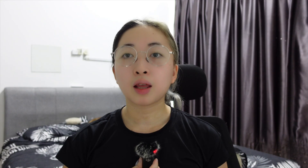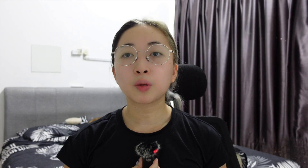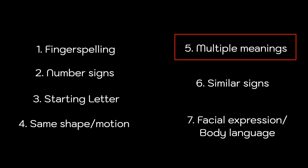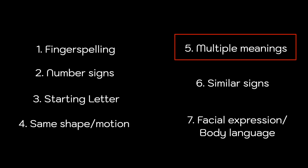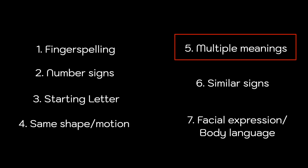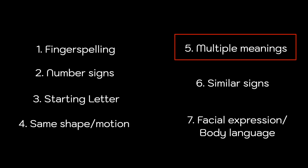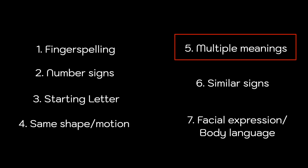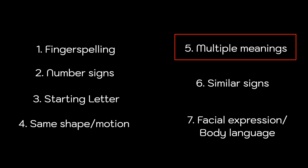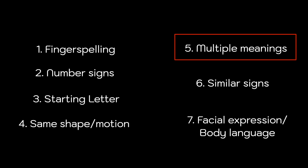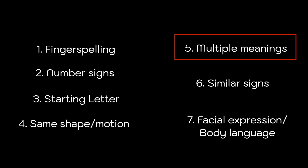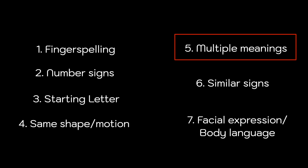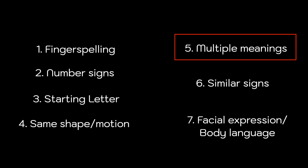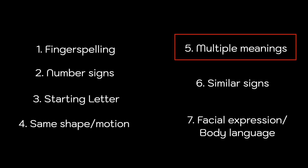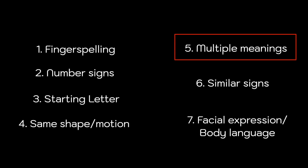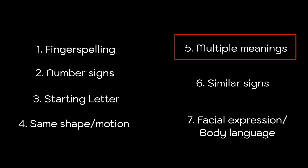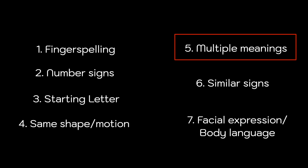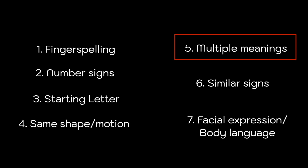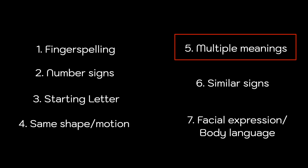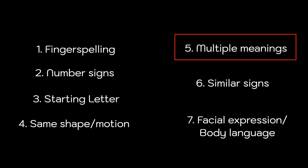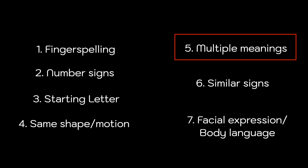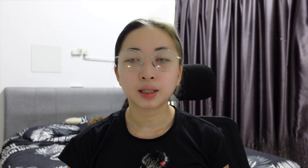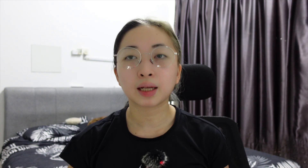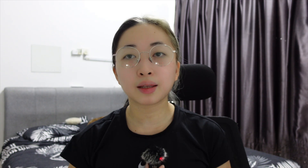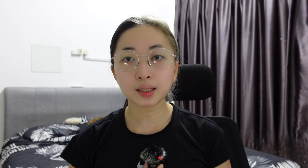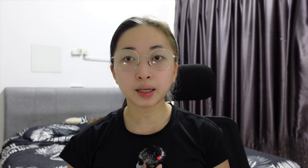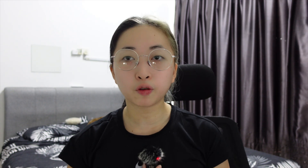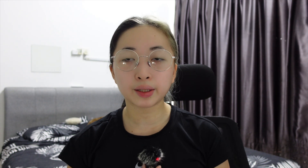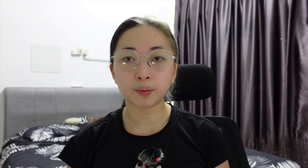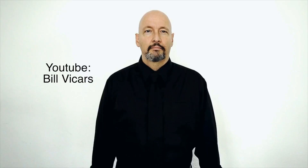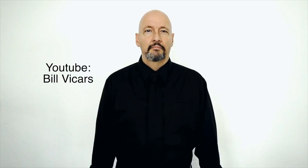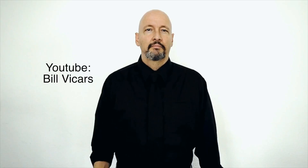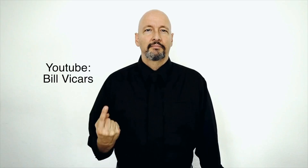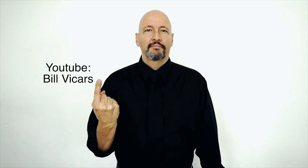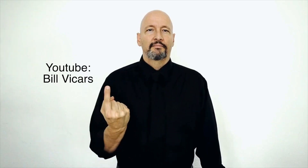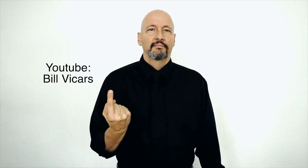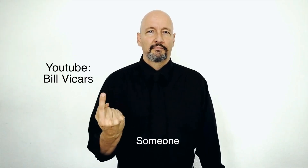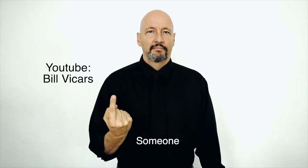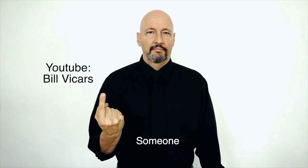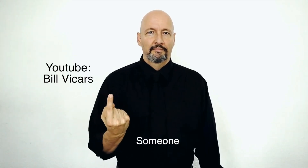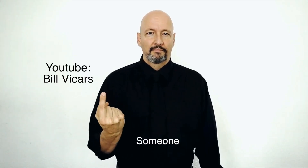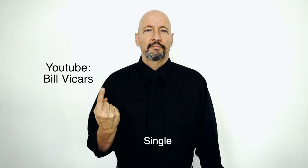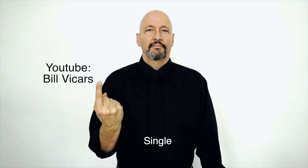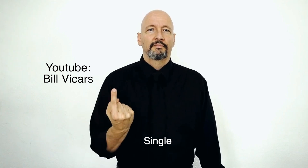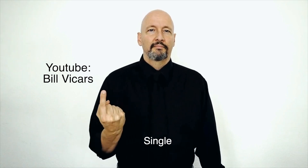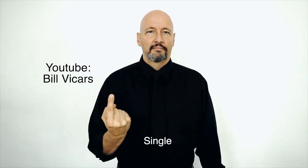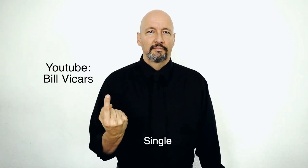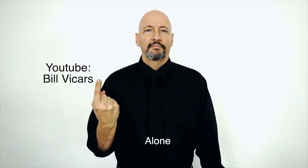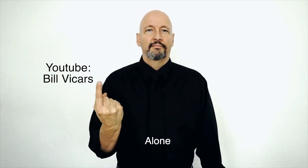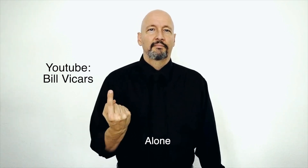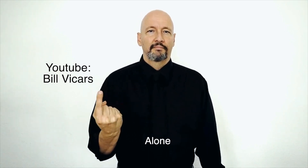Number 5, signs that change meaning depending on the context. Take this sign for example. This means someone, single, alone,